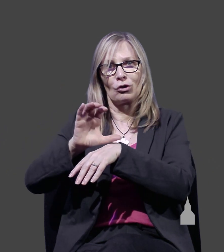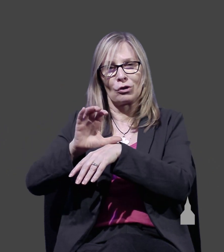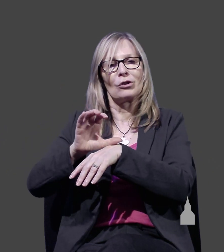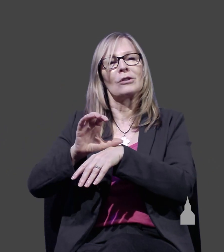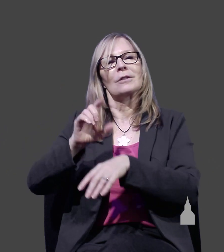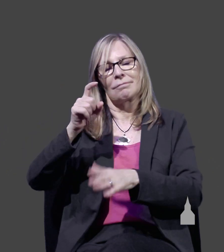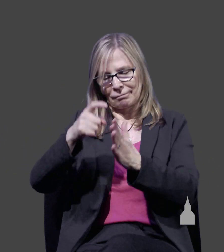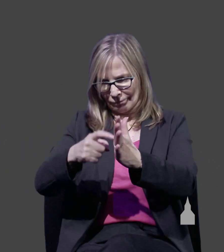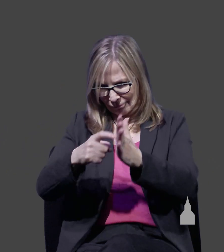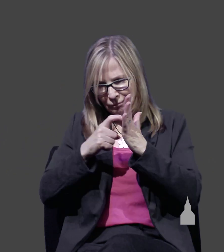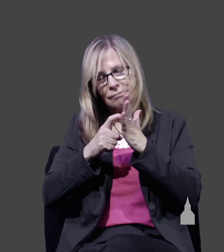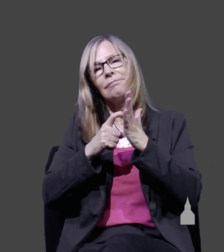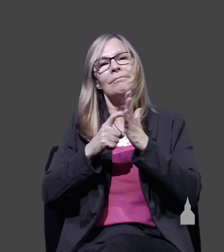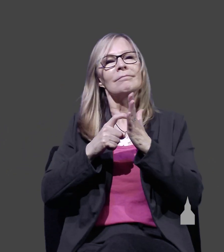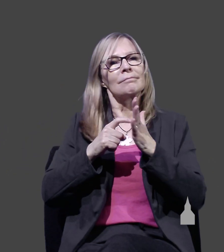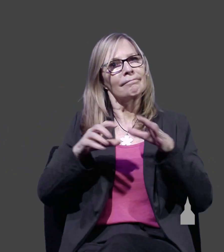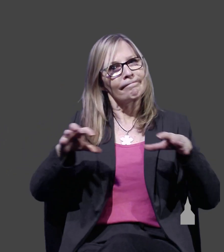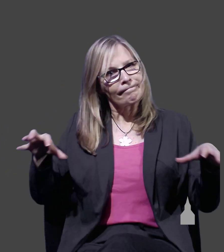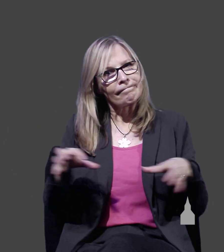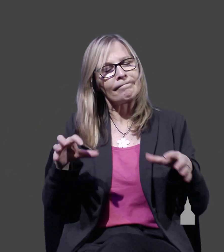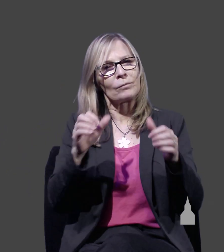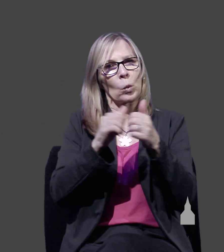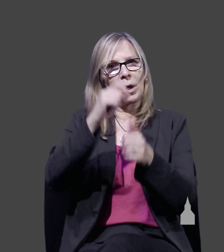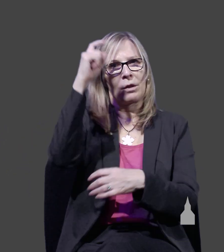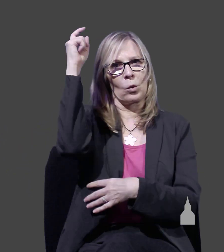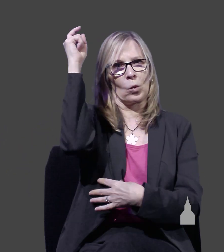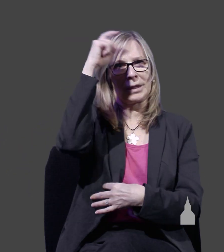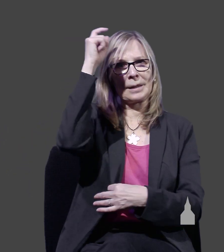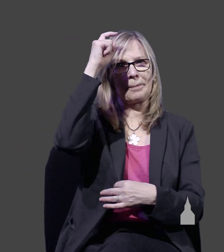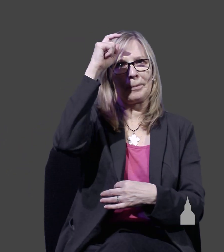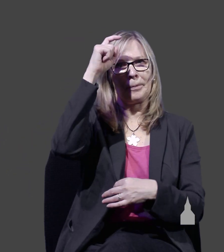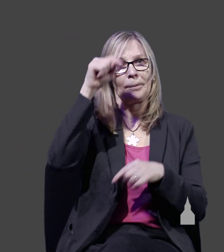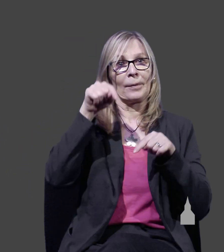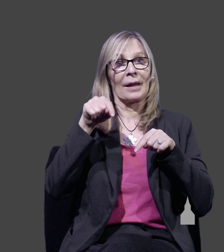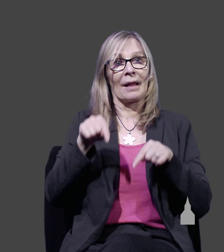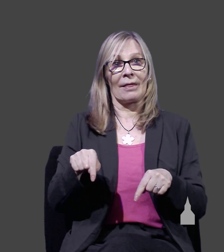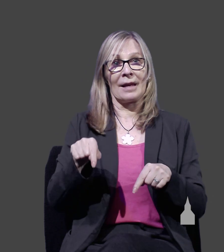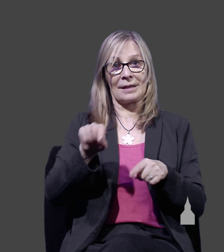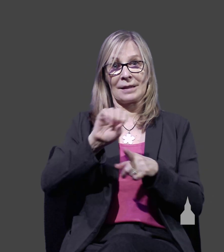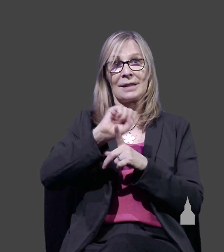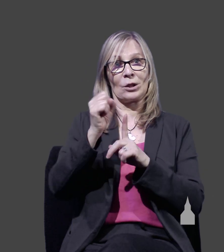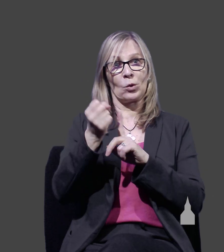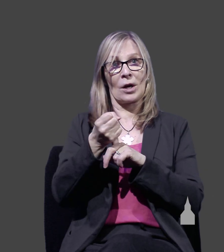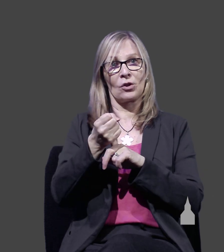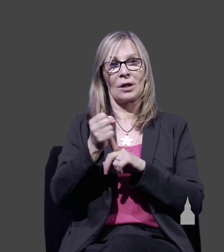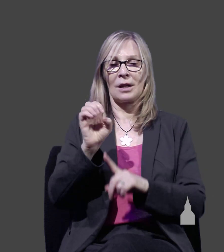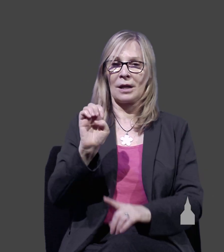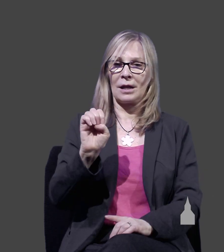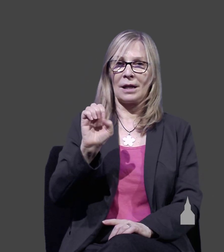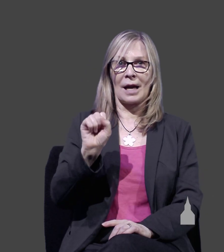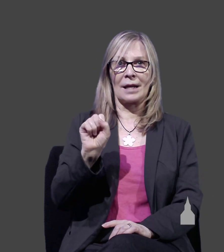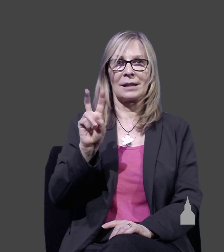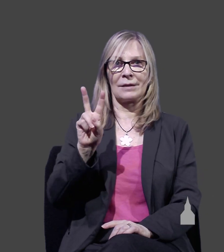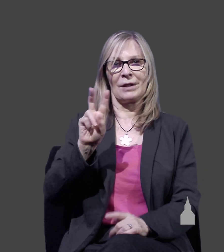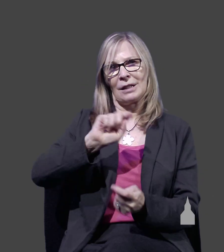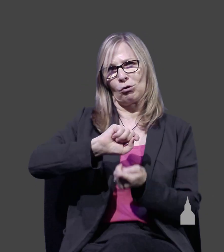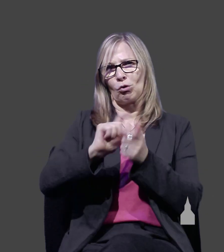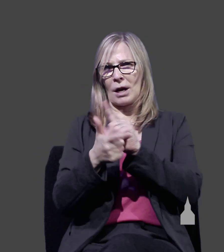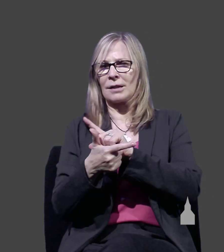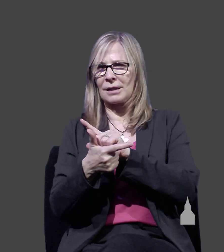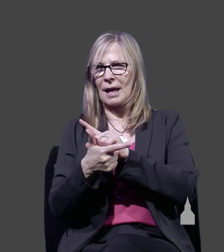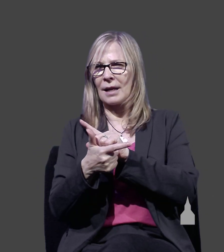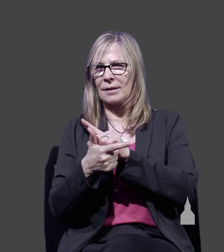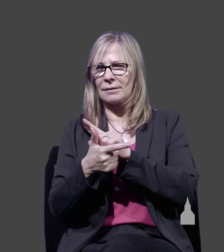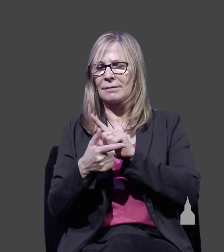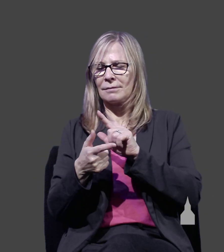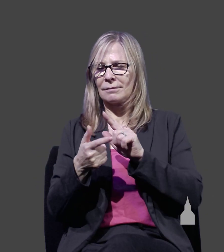conduct ourselves in wisdom. And I believe in this context, the ESV translates it closer to the original. It says,